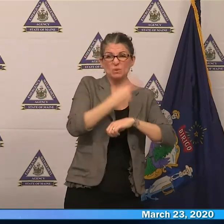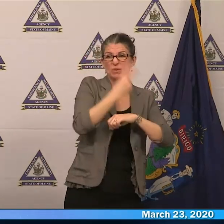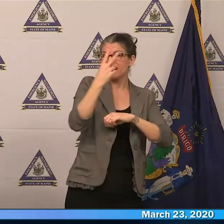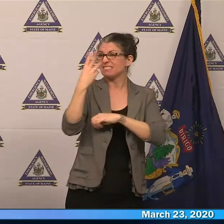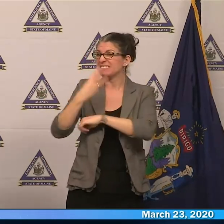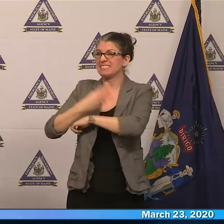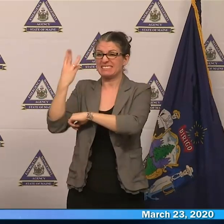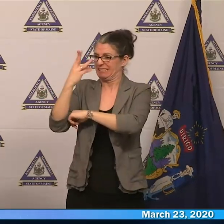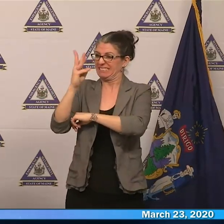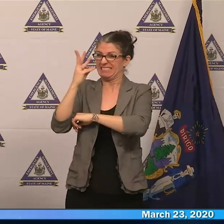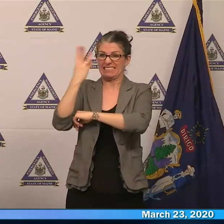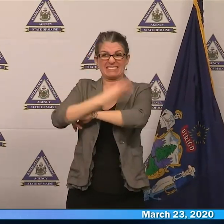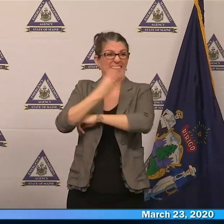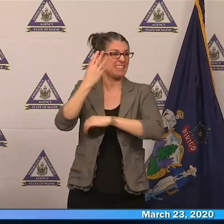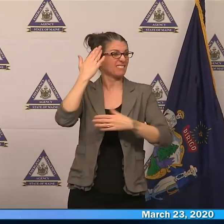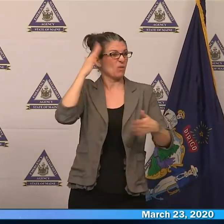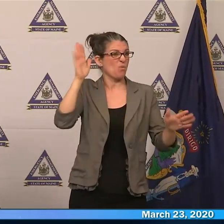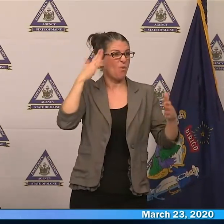up to 16 days.